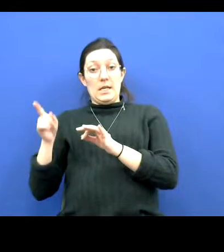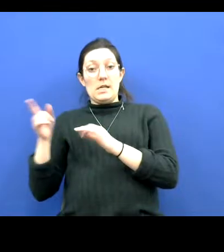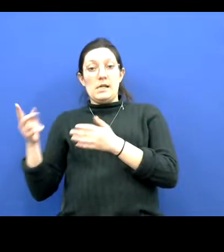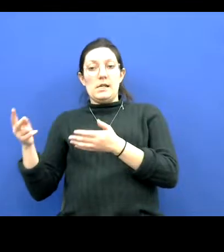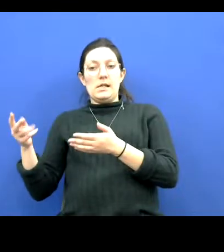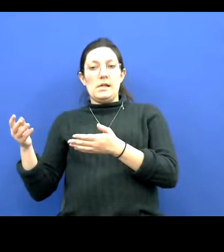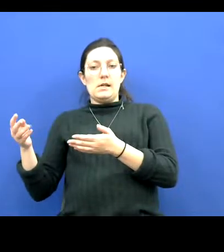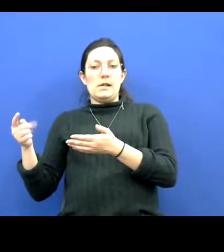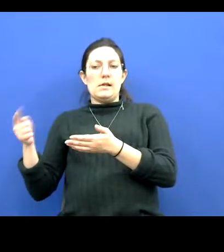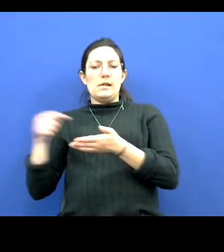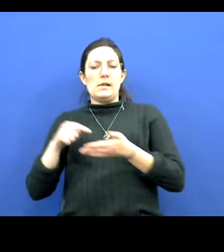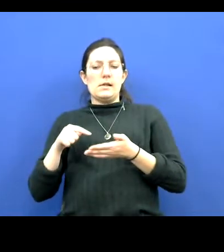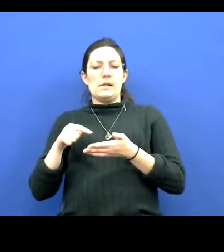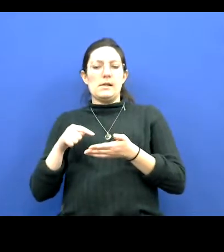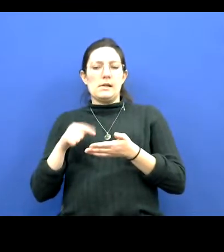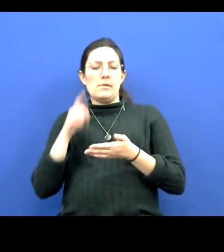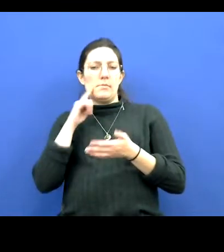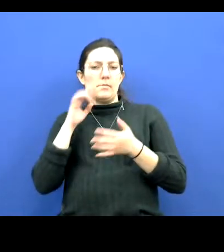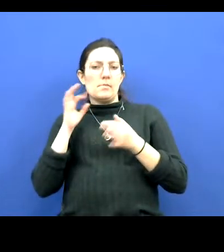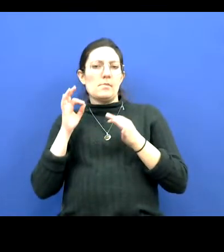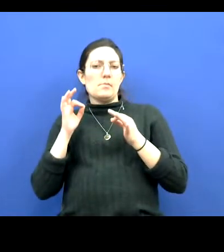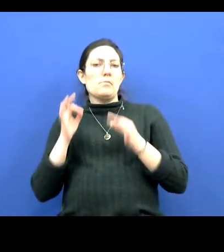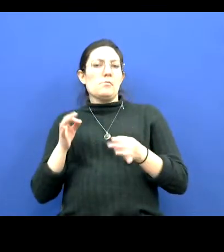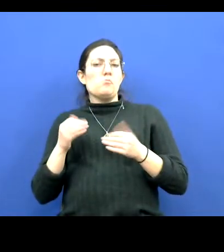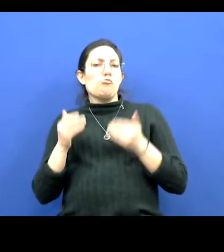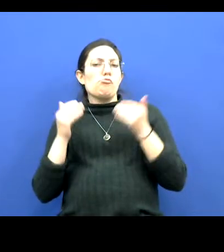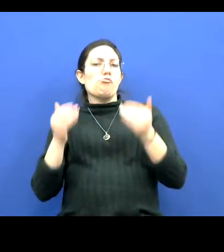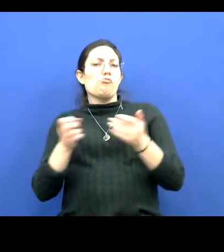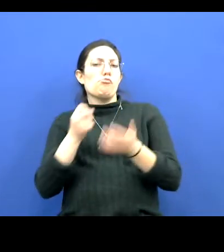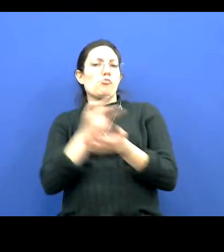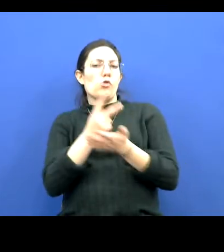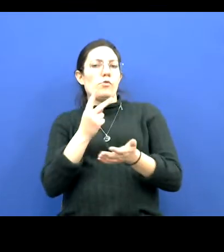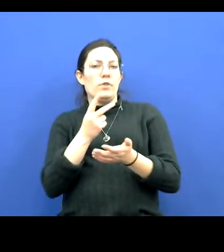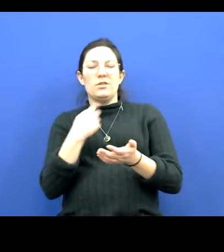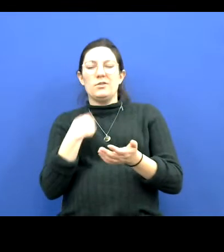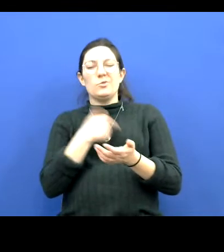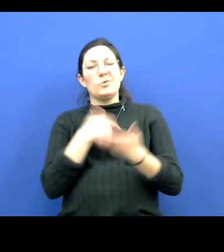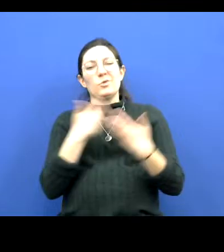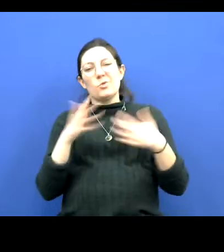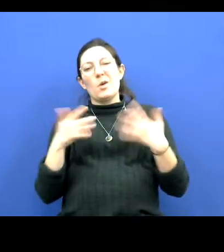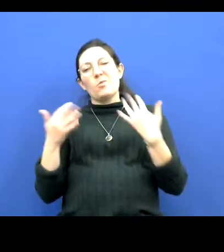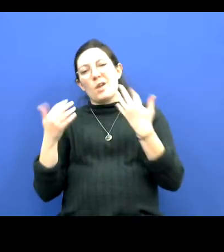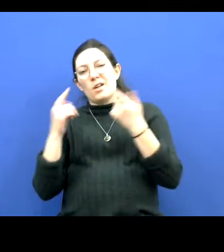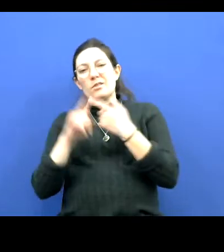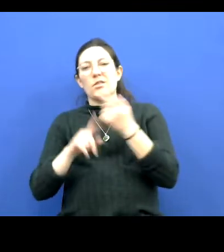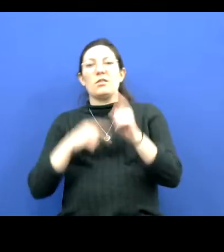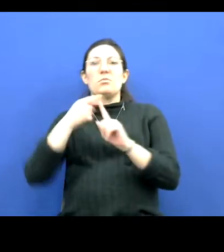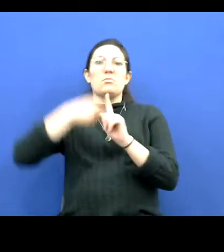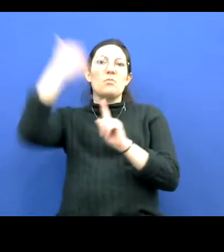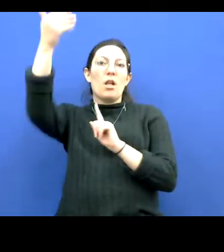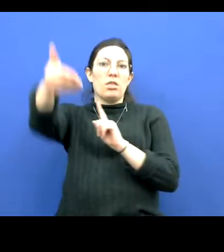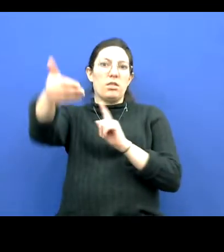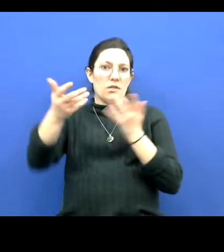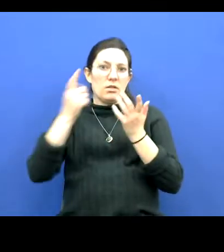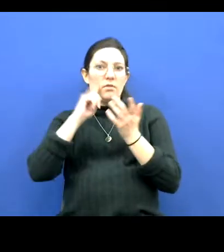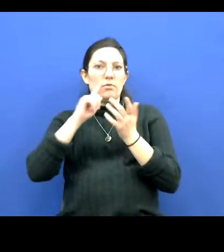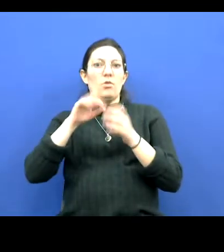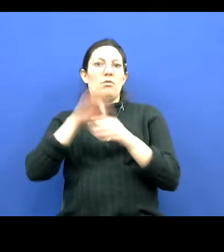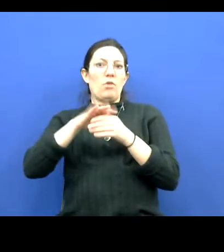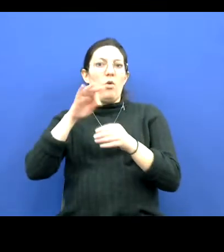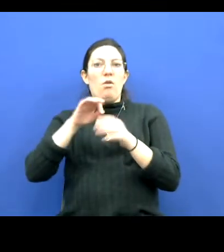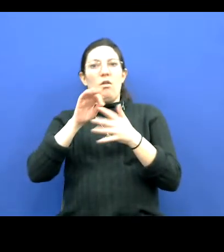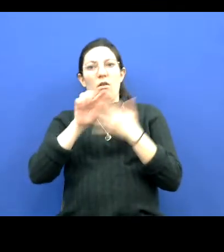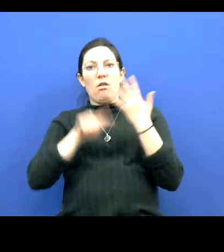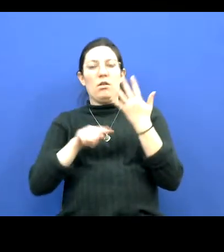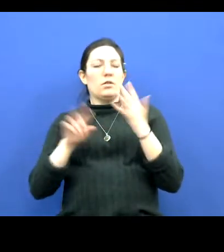to then wait till the next town board meeting and be approved at a resolution. And so the current law has that in there for